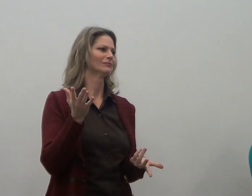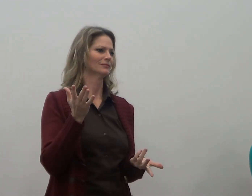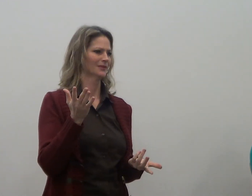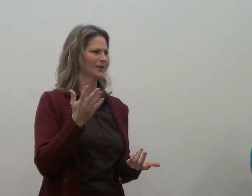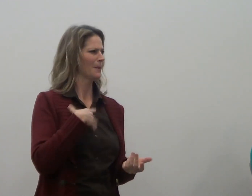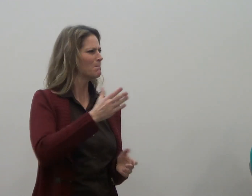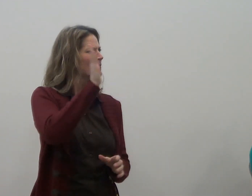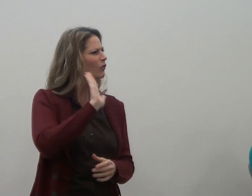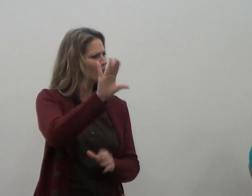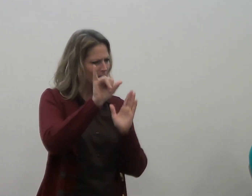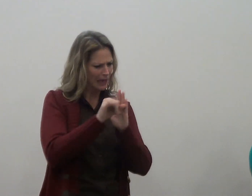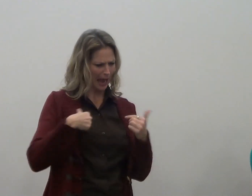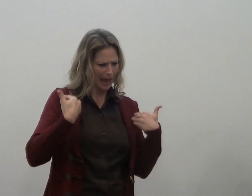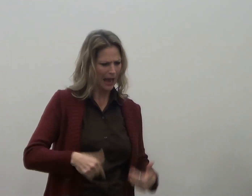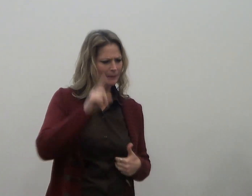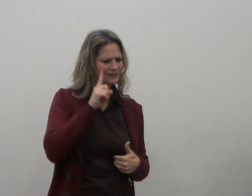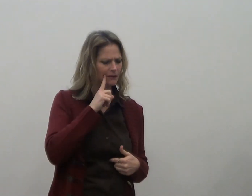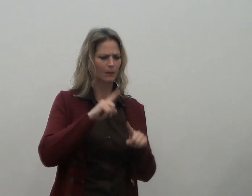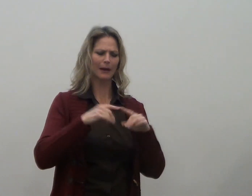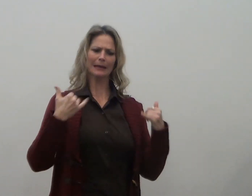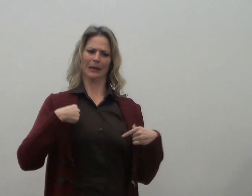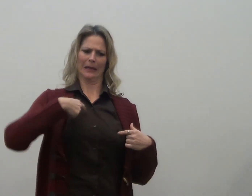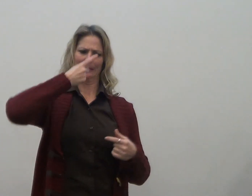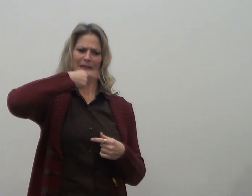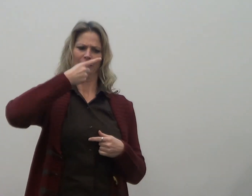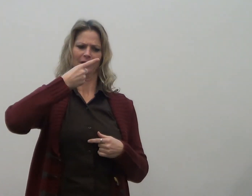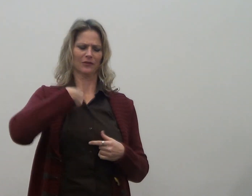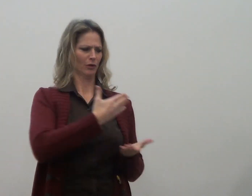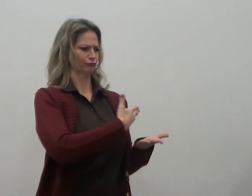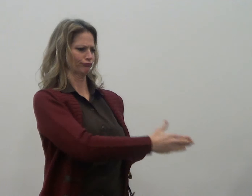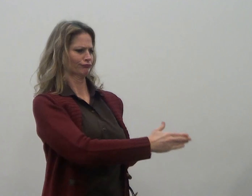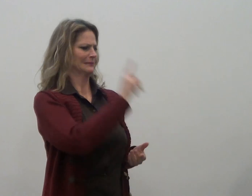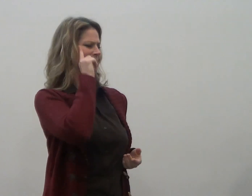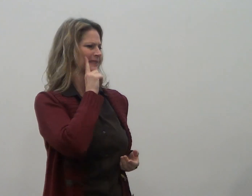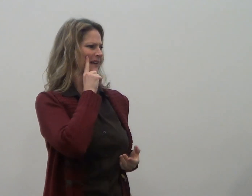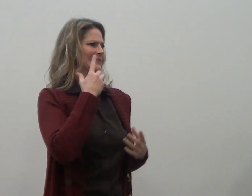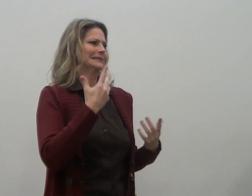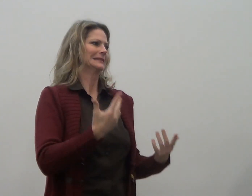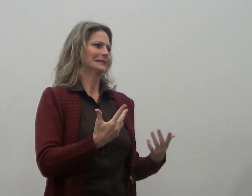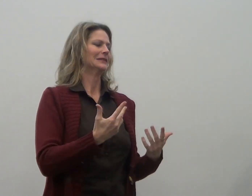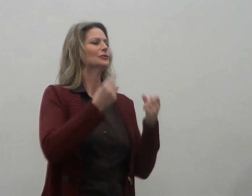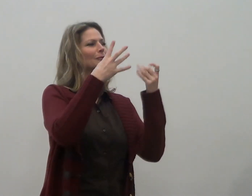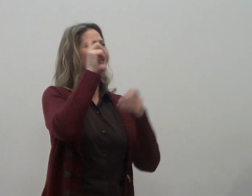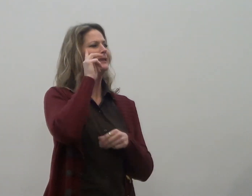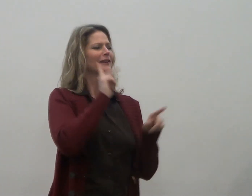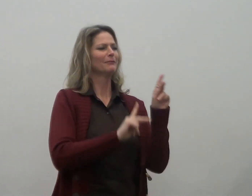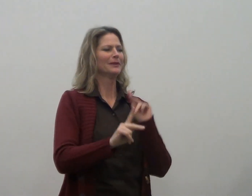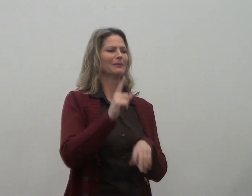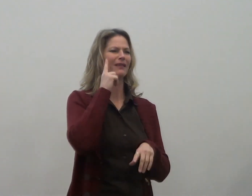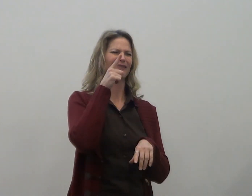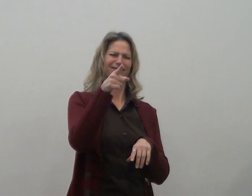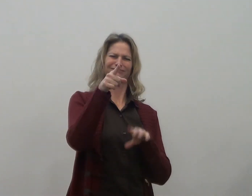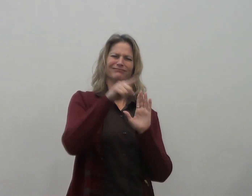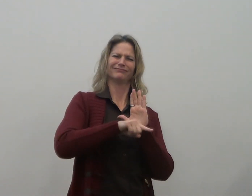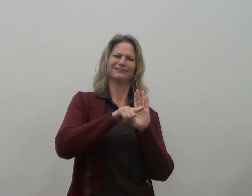and it was like a big part of who you are. And so a lot of deaf people think negative things about a cochlear implant